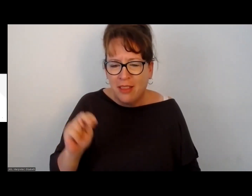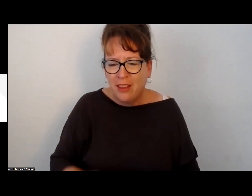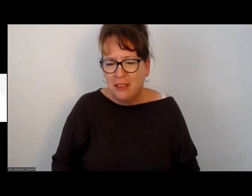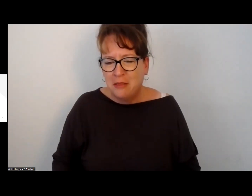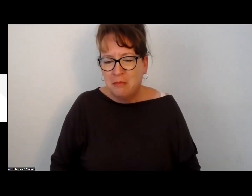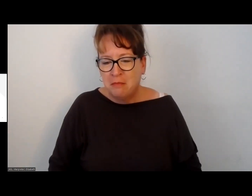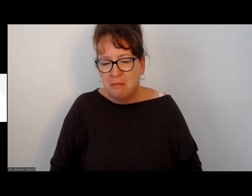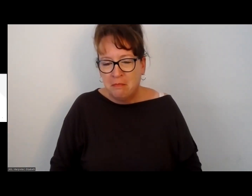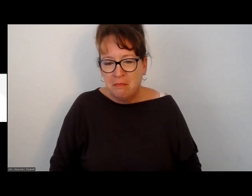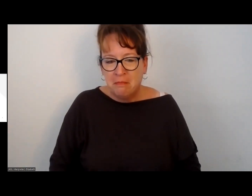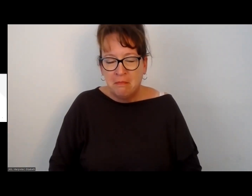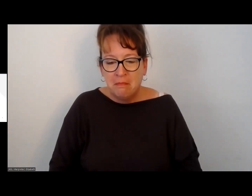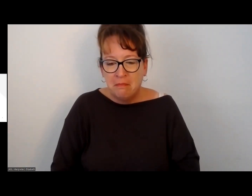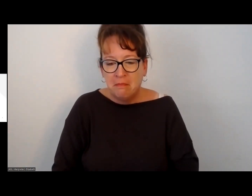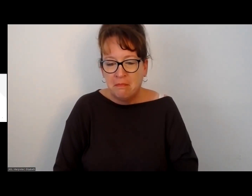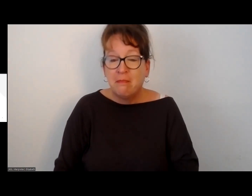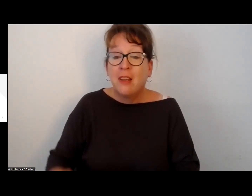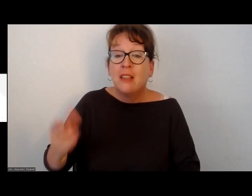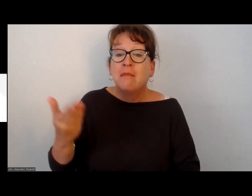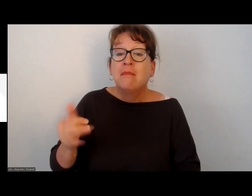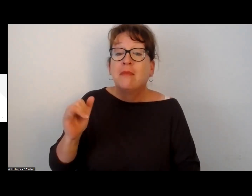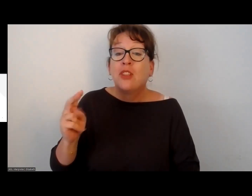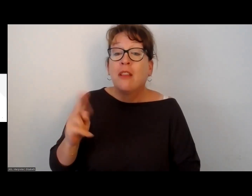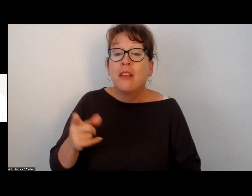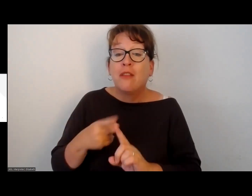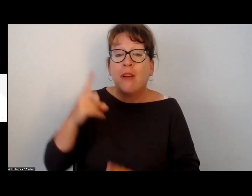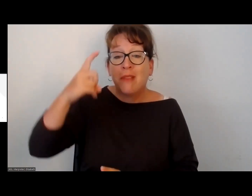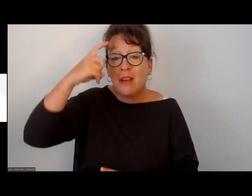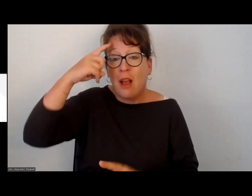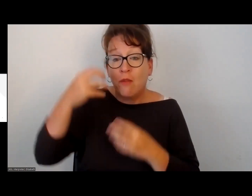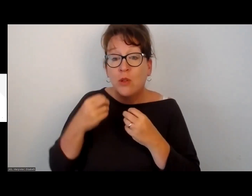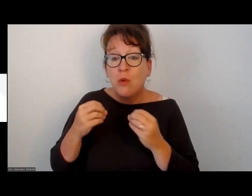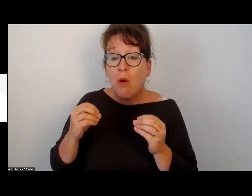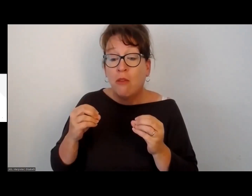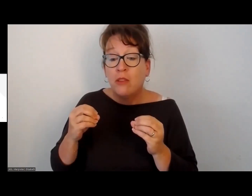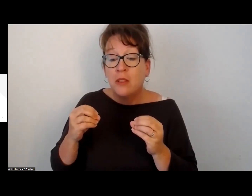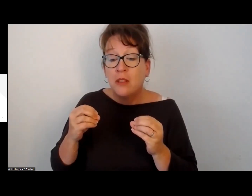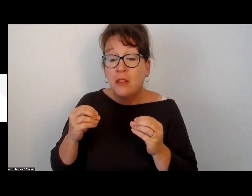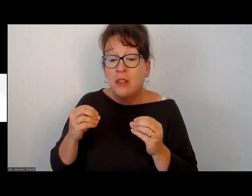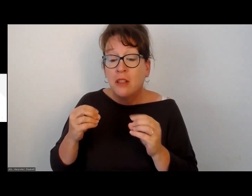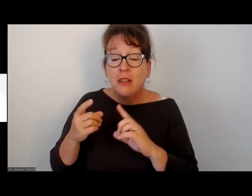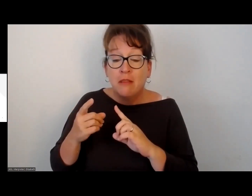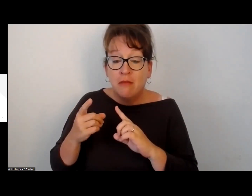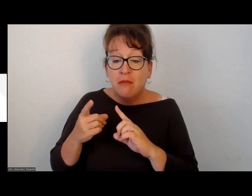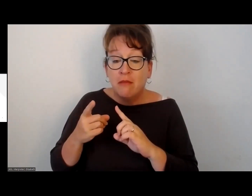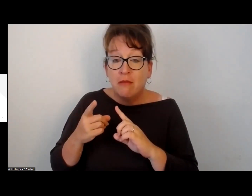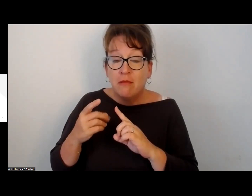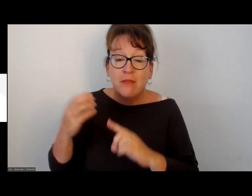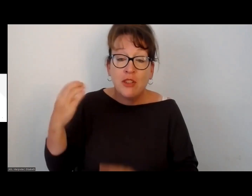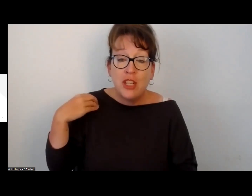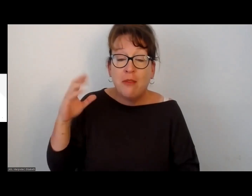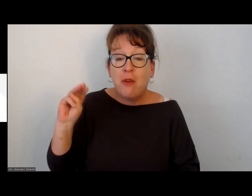So Jonathan is here from the governor's office, from the Chief Melissa